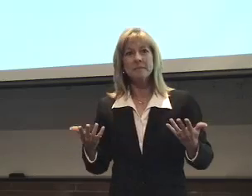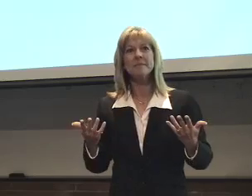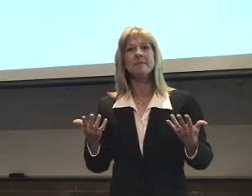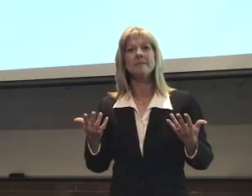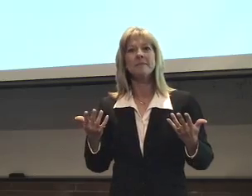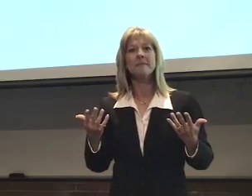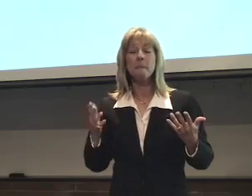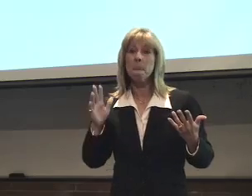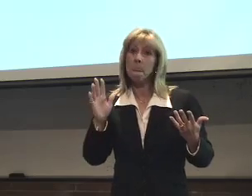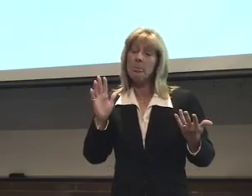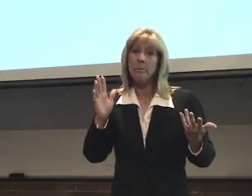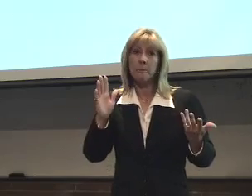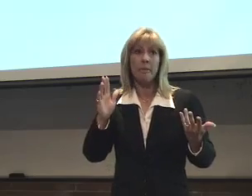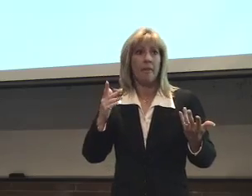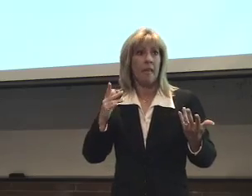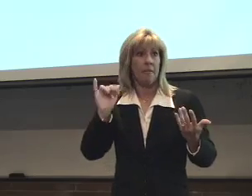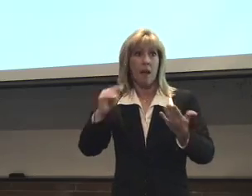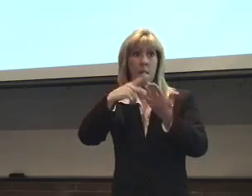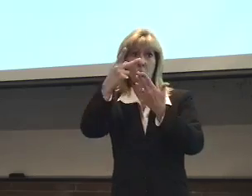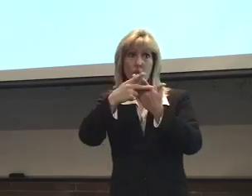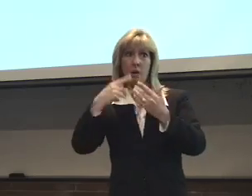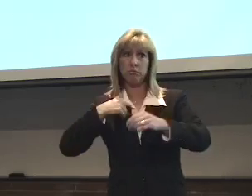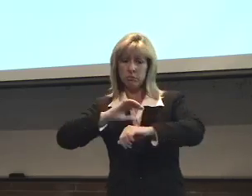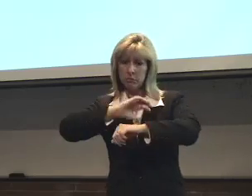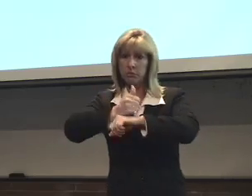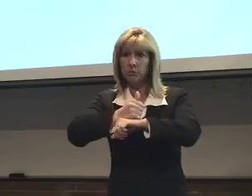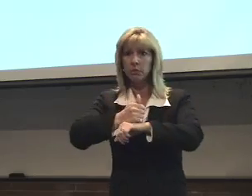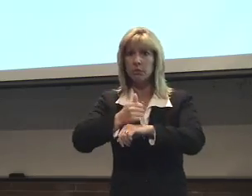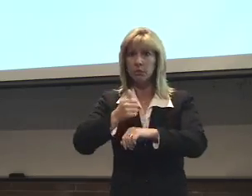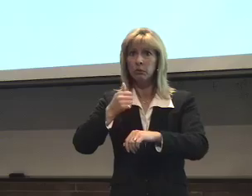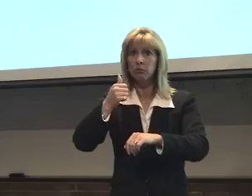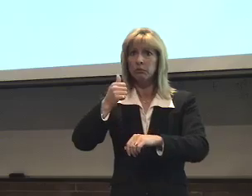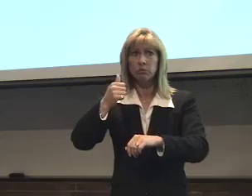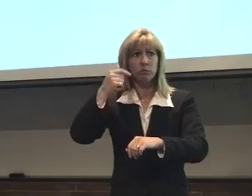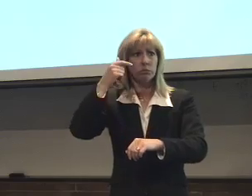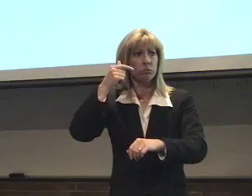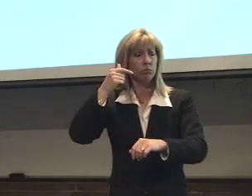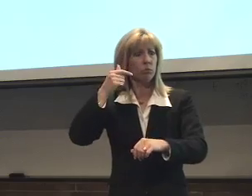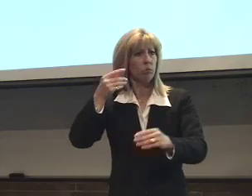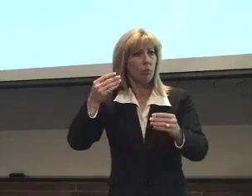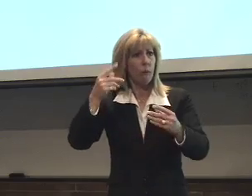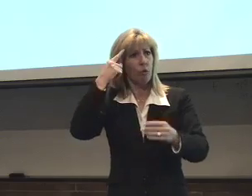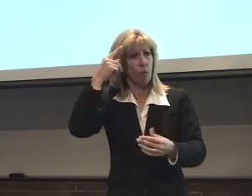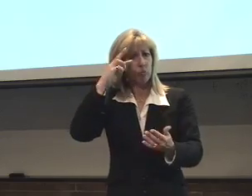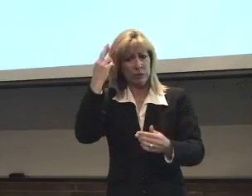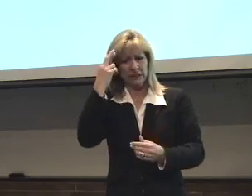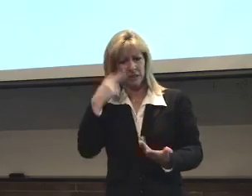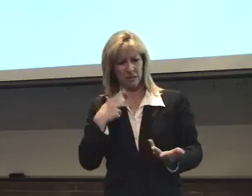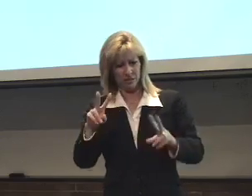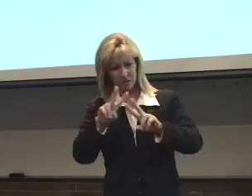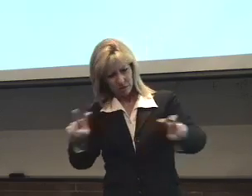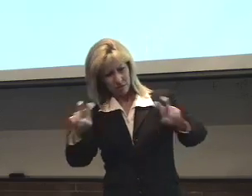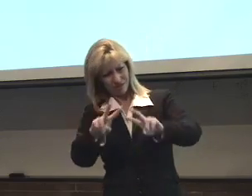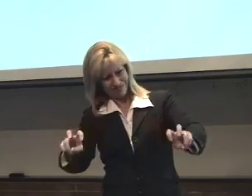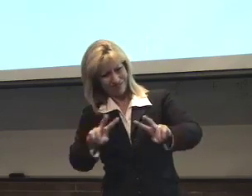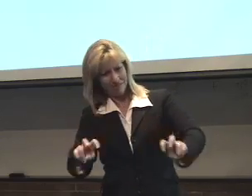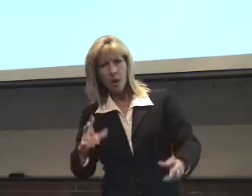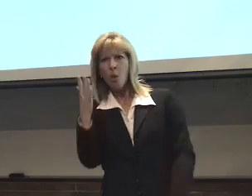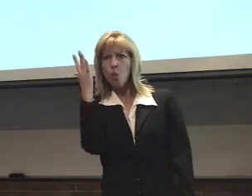and this is how we set up this program, why? Why is it this third, fourth? What are the linguistic reasons? It's not just random,